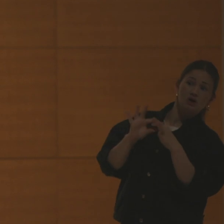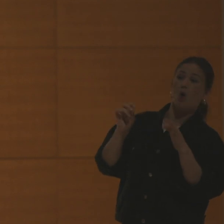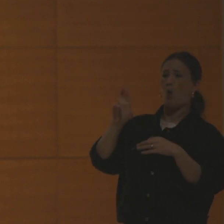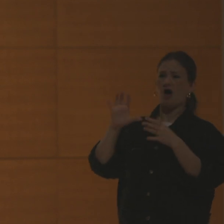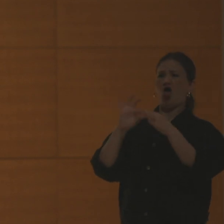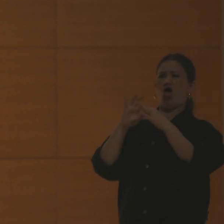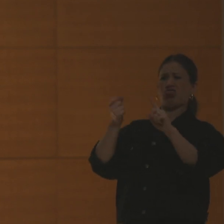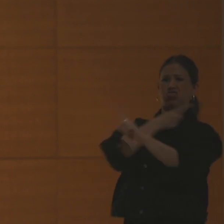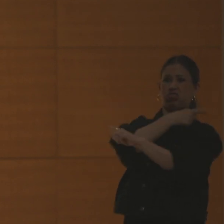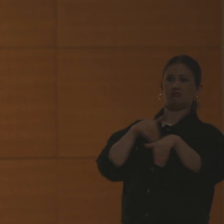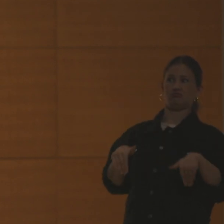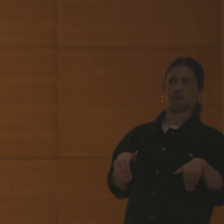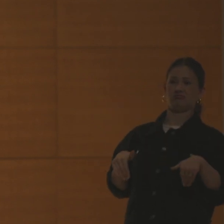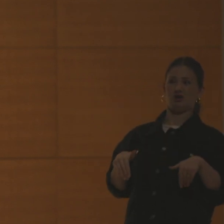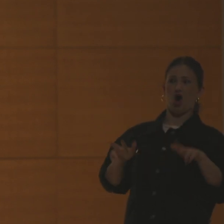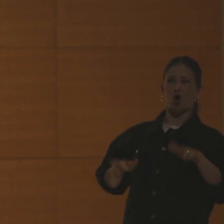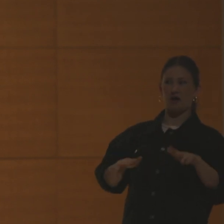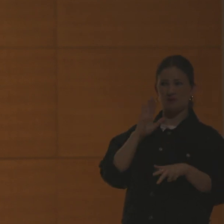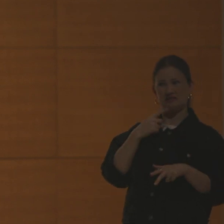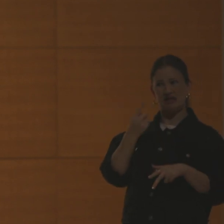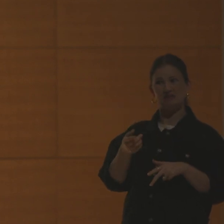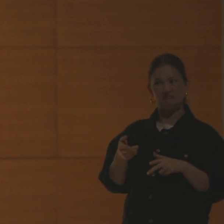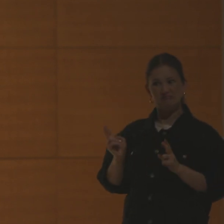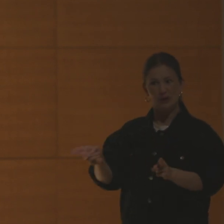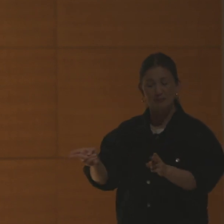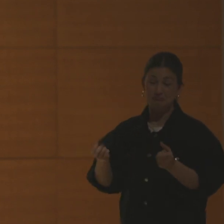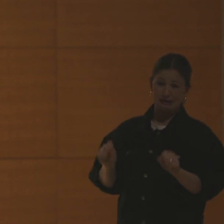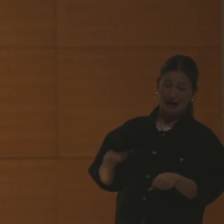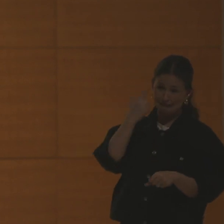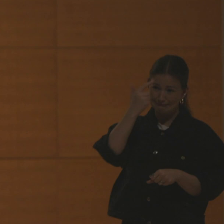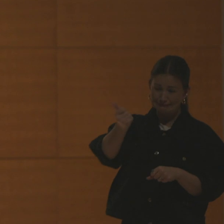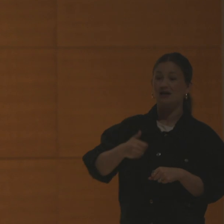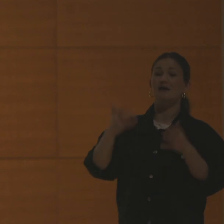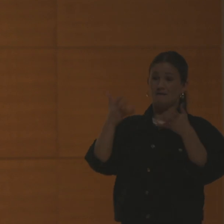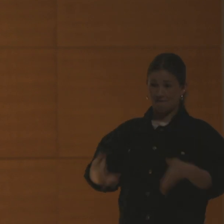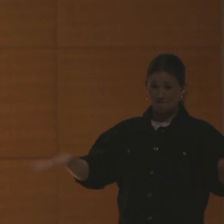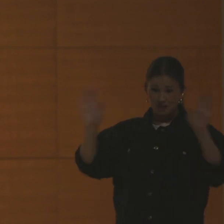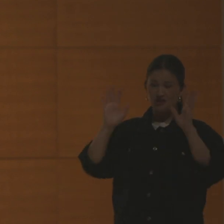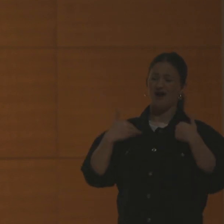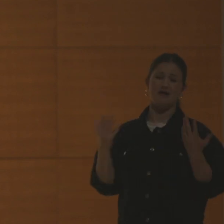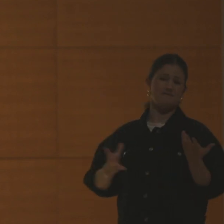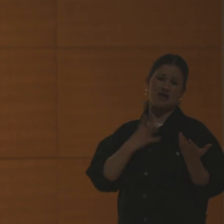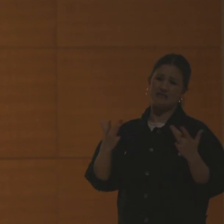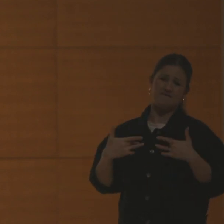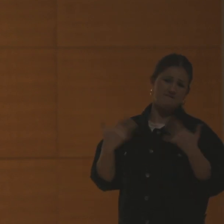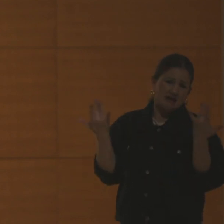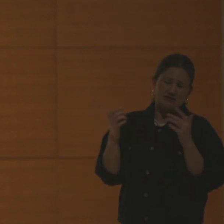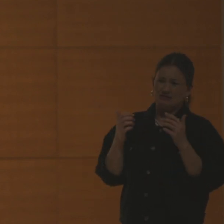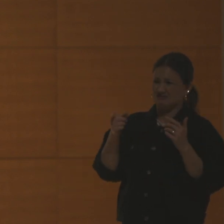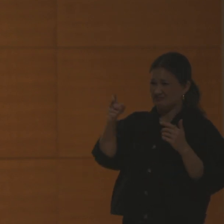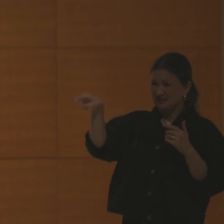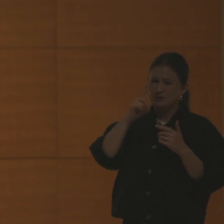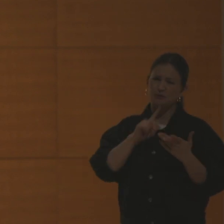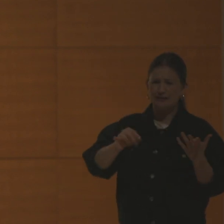of us, and then we'll be like, hurry it up. Afterwards, there'll be a fancy schmancy event with really ridiculous,